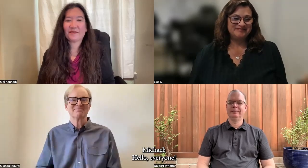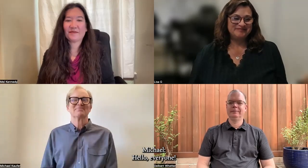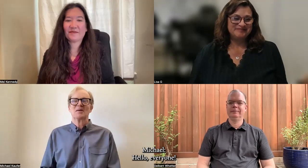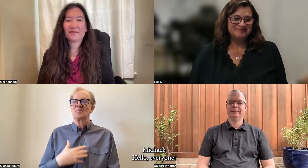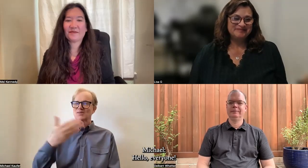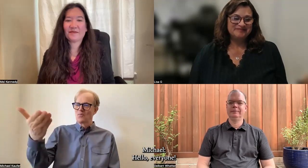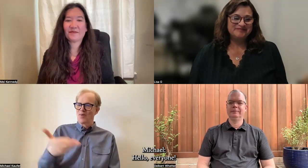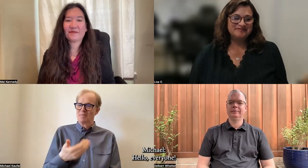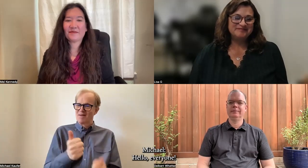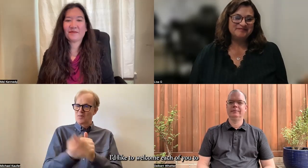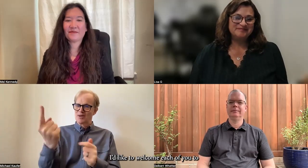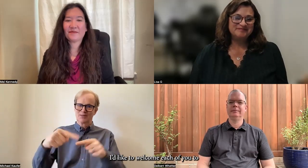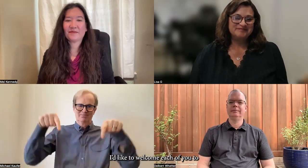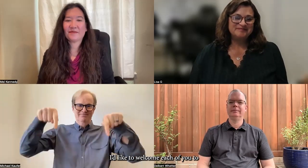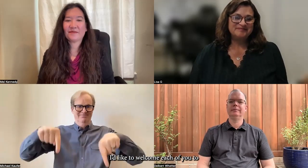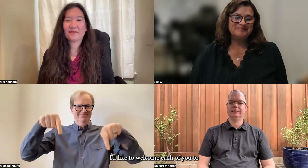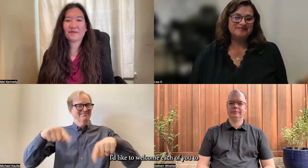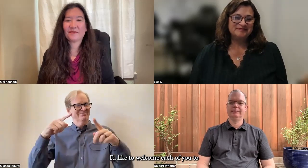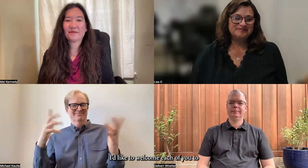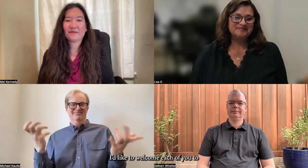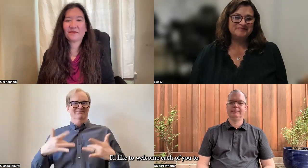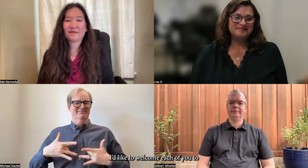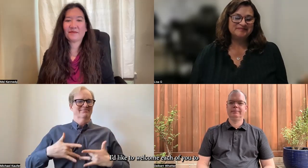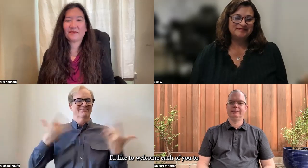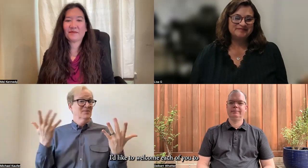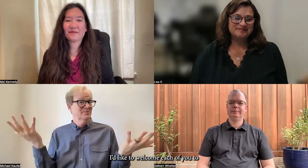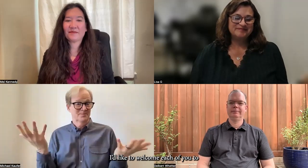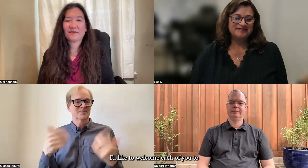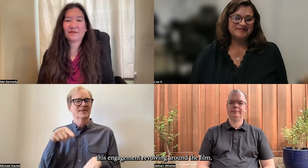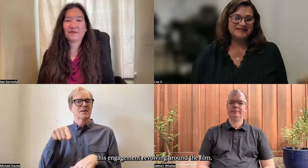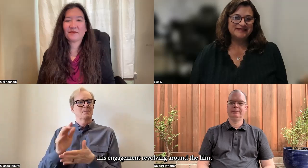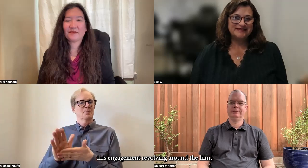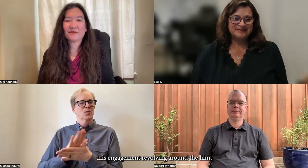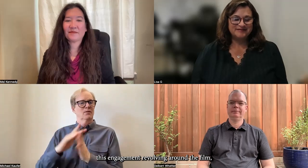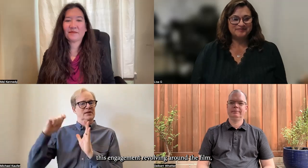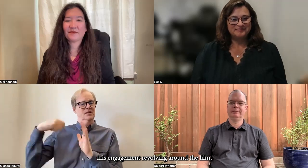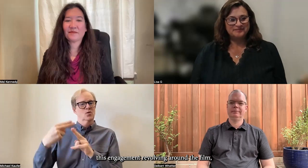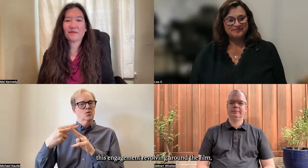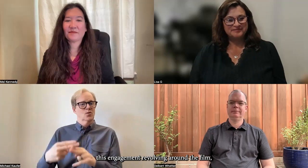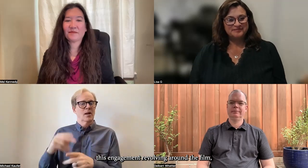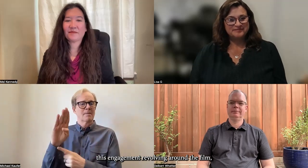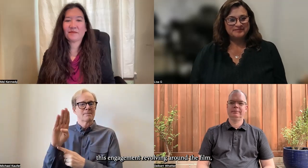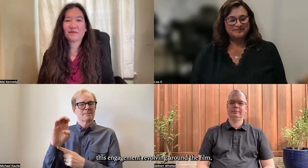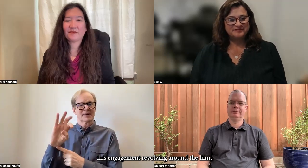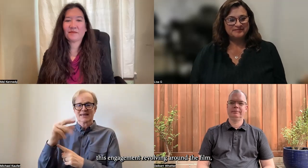Hello, everyone. I'd like to welcome each of you to this engagement revolving around the